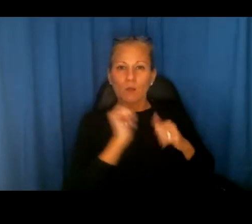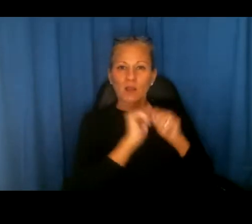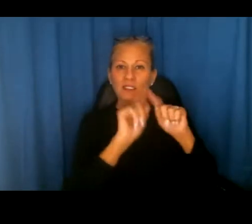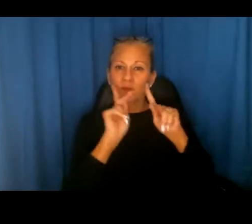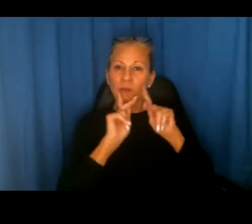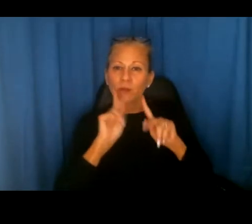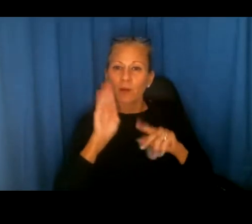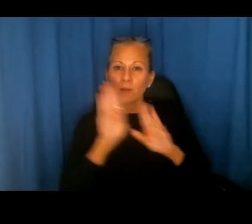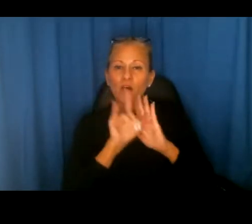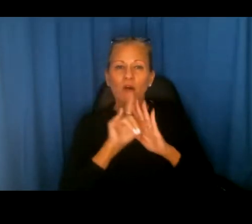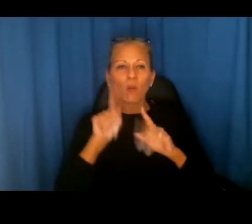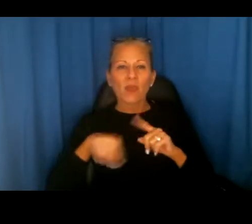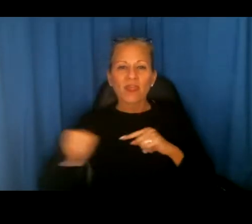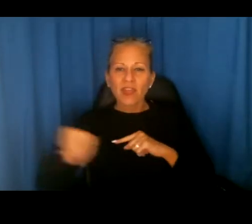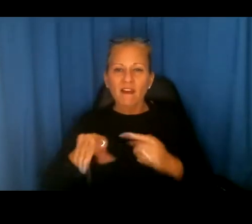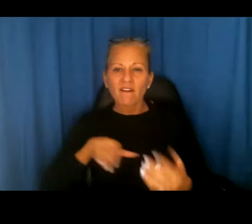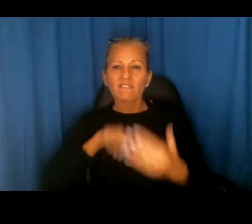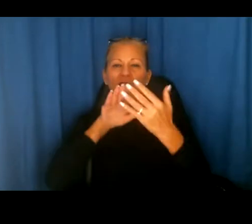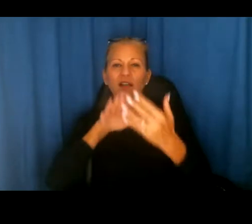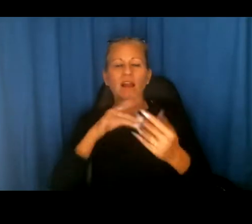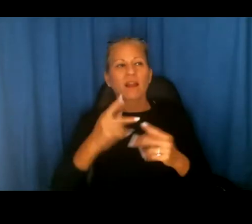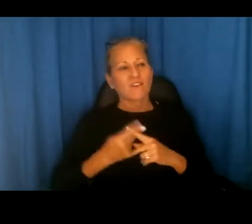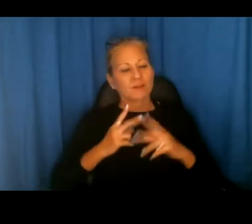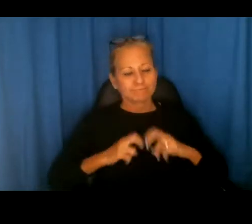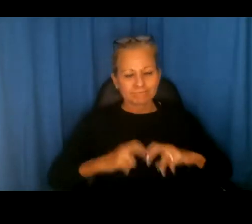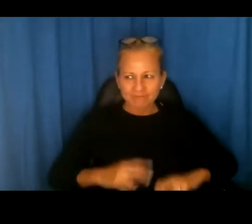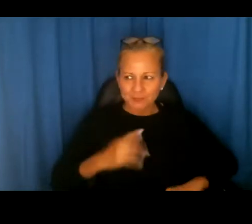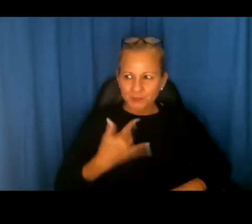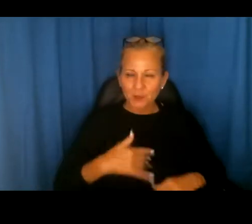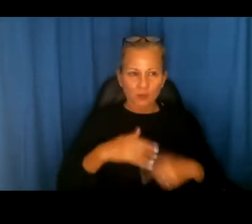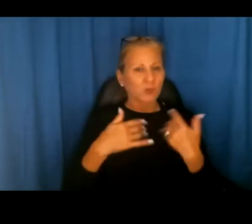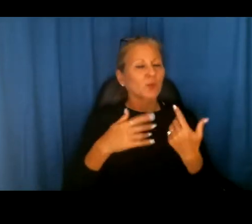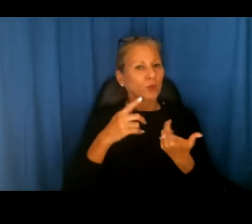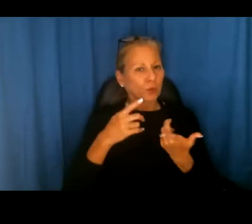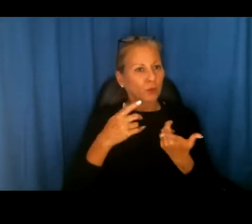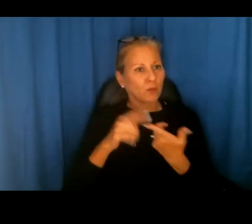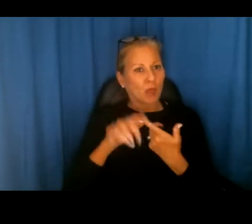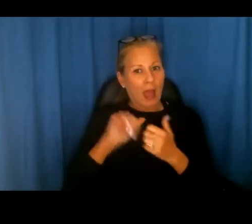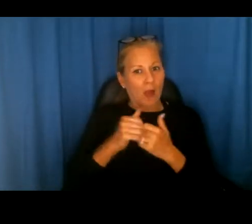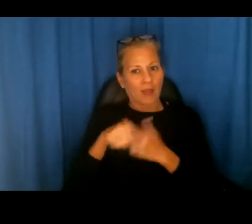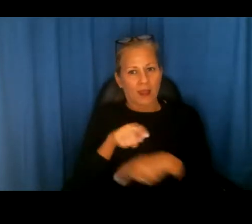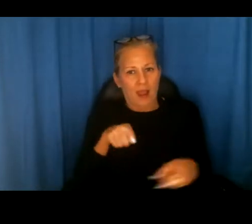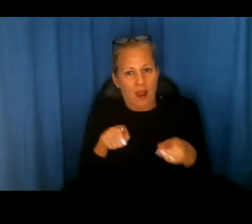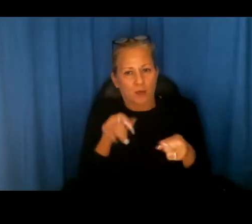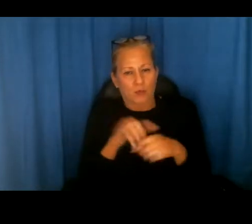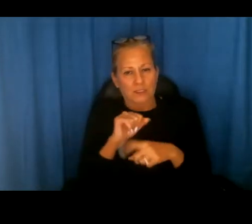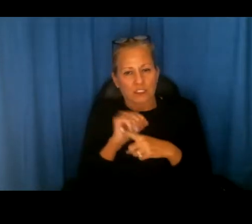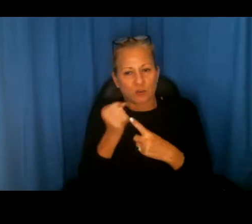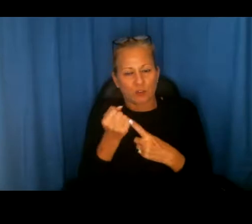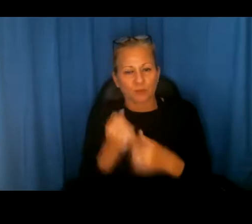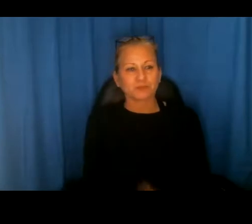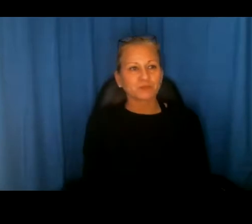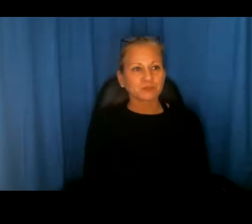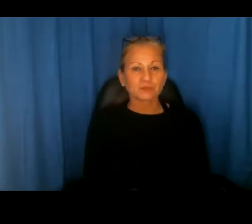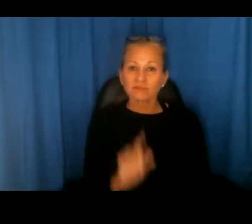encounter in situations. And they have to evaluate, uh, whether real estate agents, uh, handled those situations properly. So